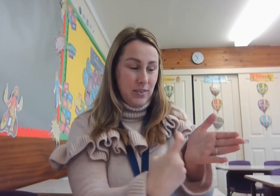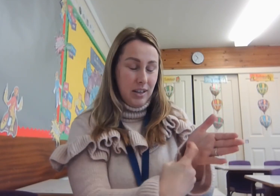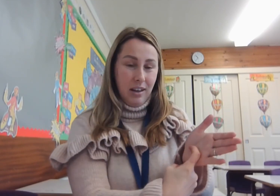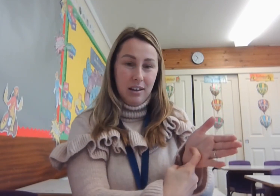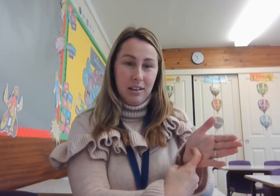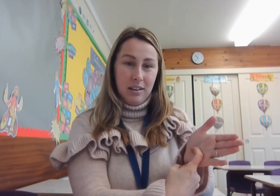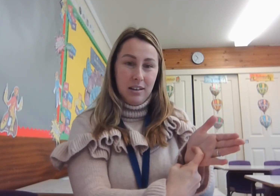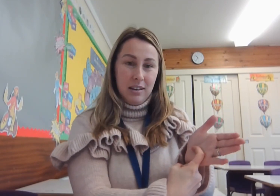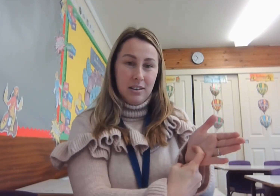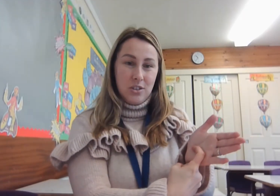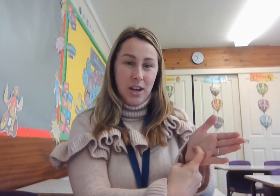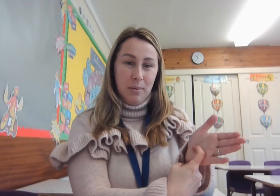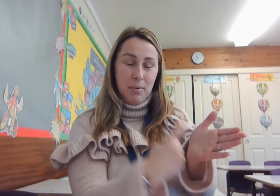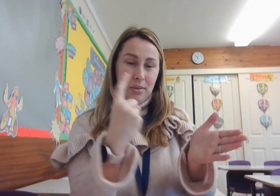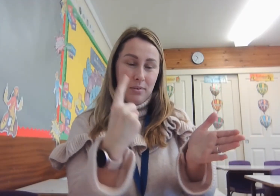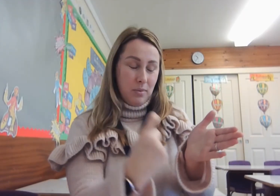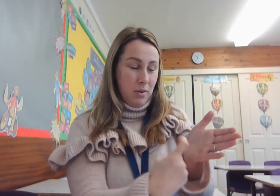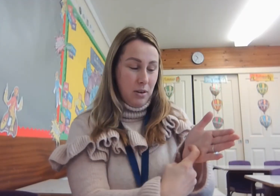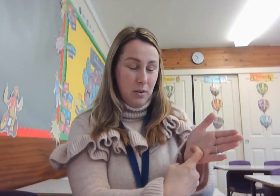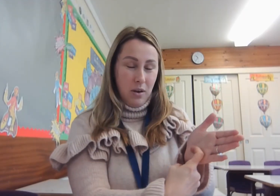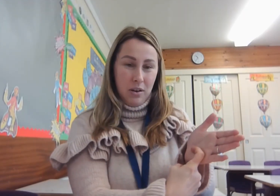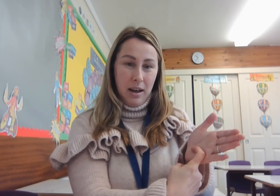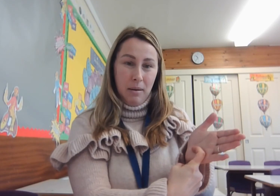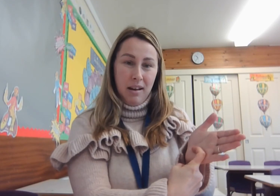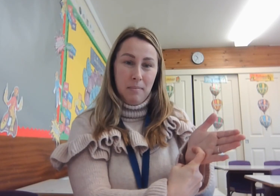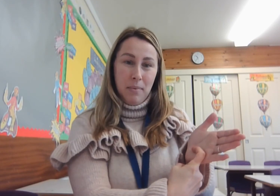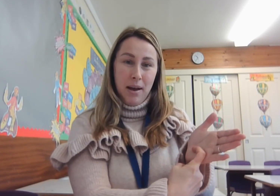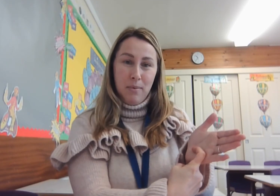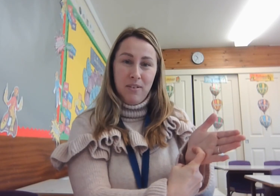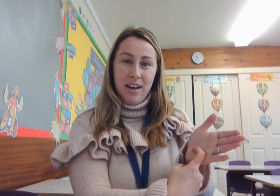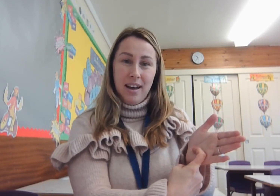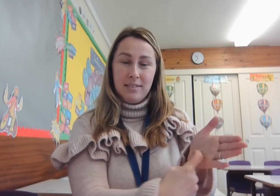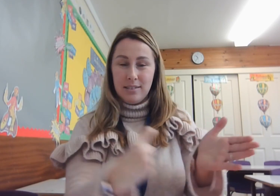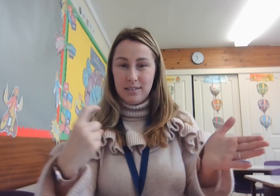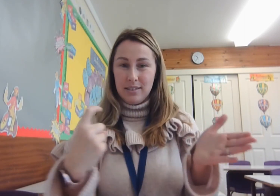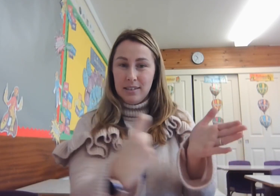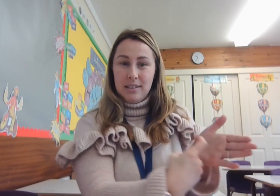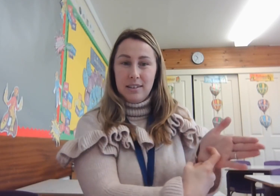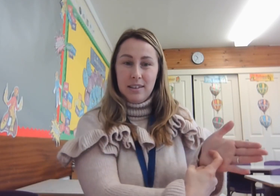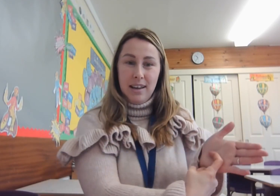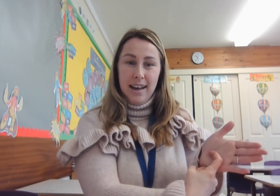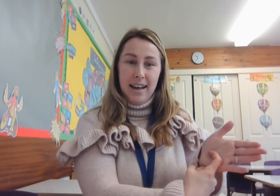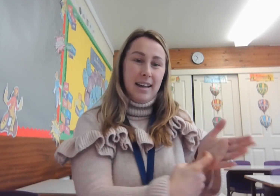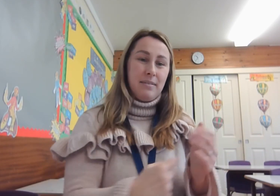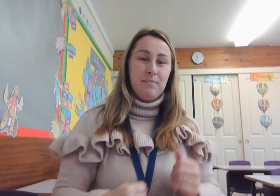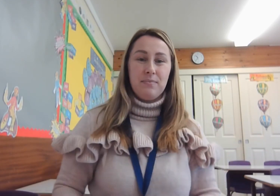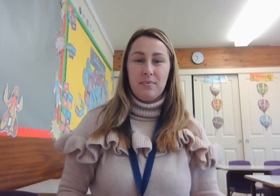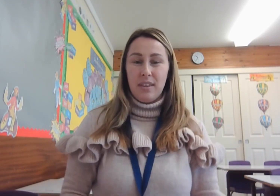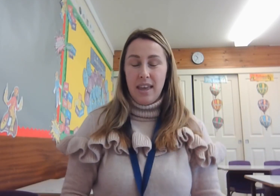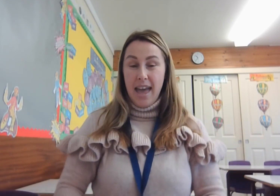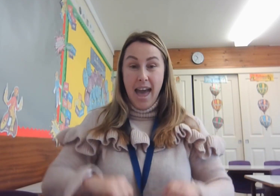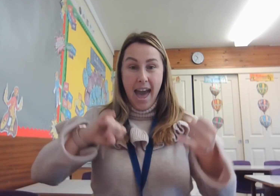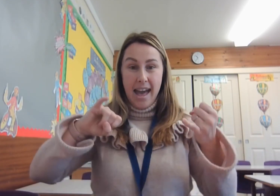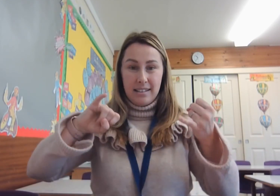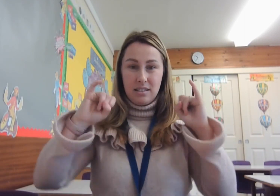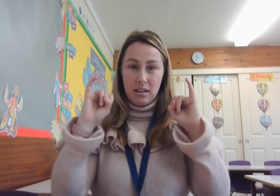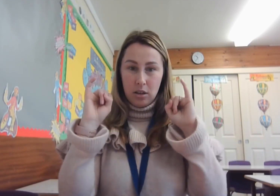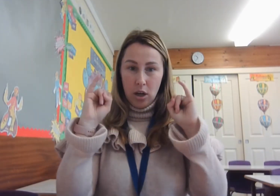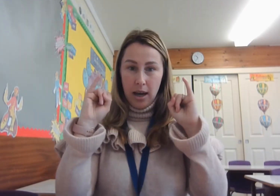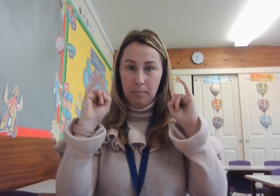finger shape on our palm of our hand, R. S, both